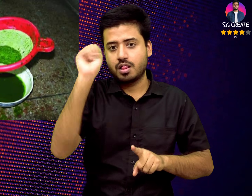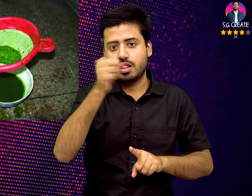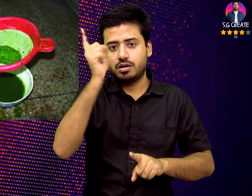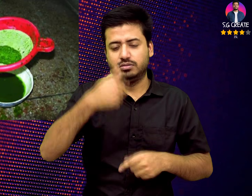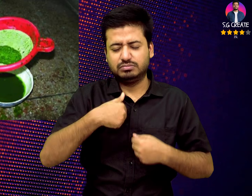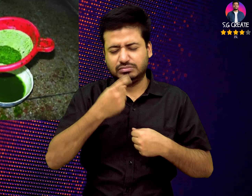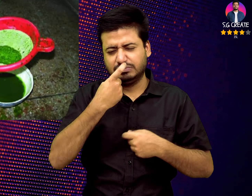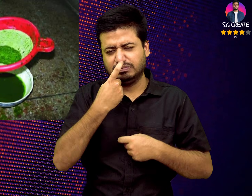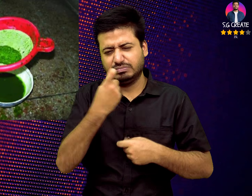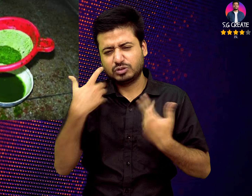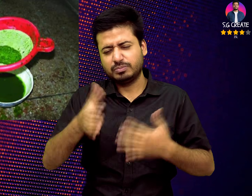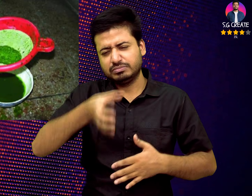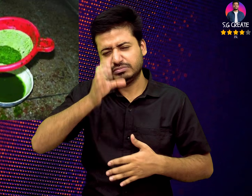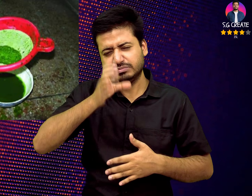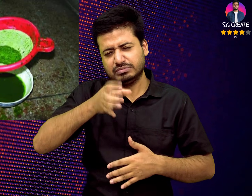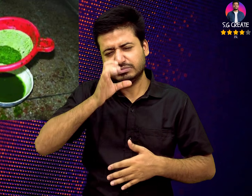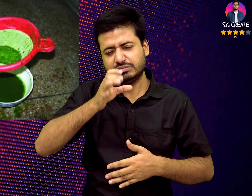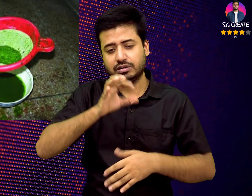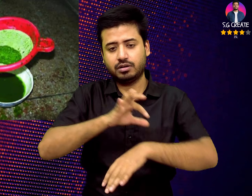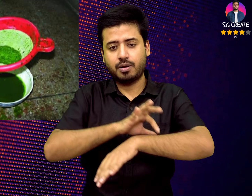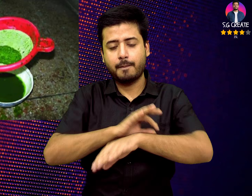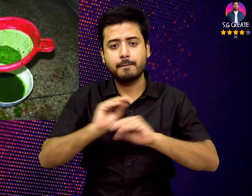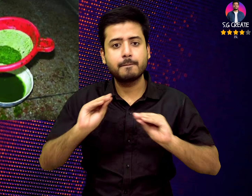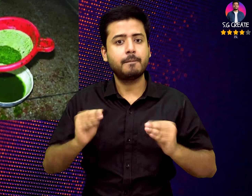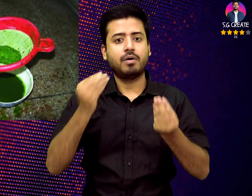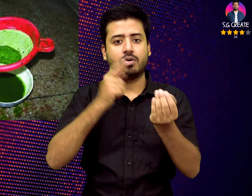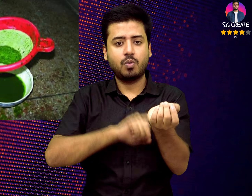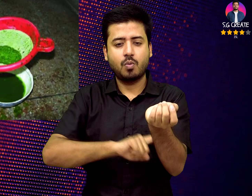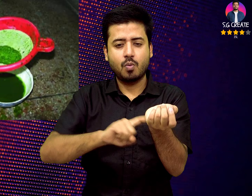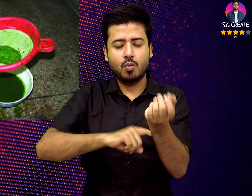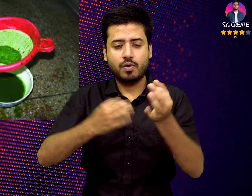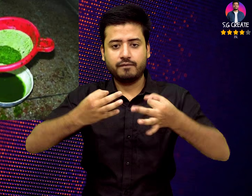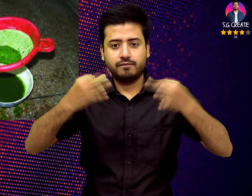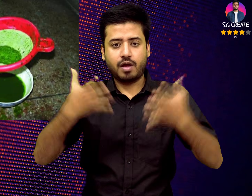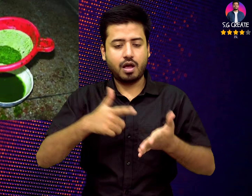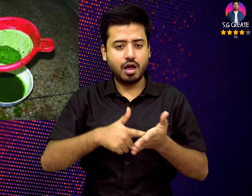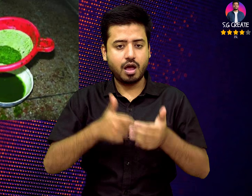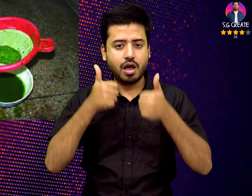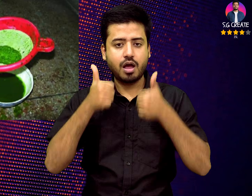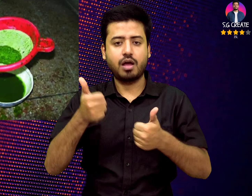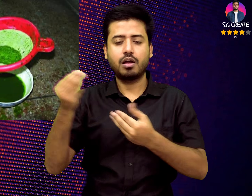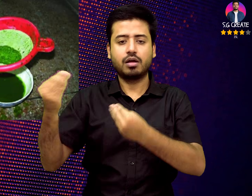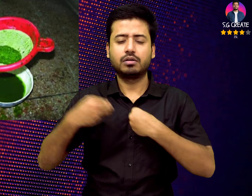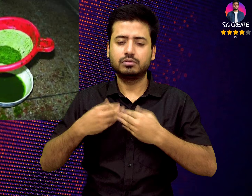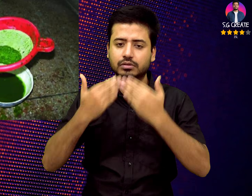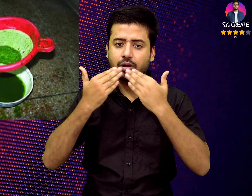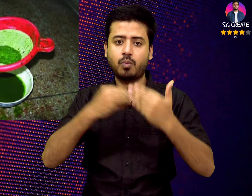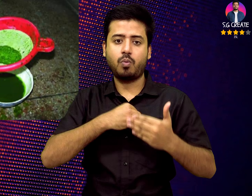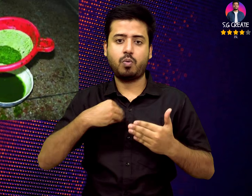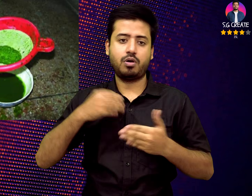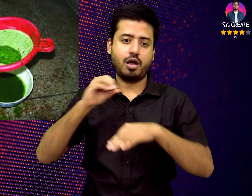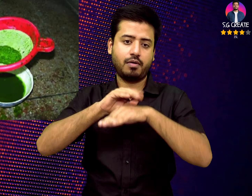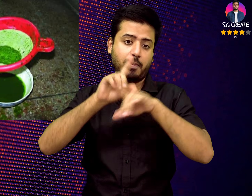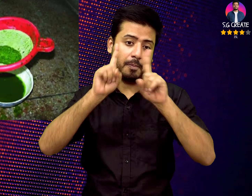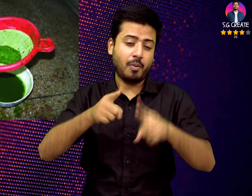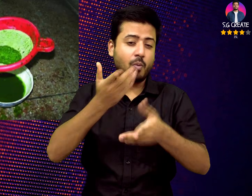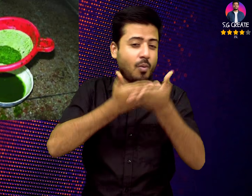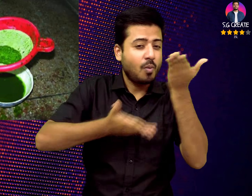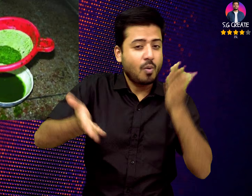is crucial to understand the biochemical makeup of the papaya leaf. Its efficacy stems from a unique synergy of naturally